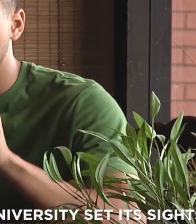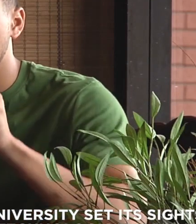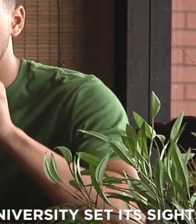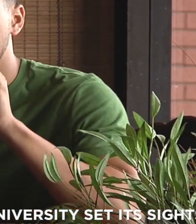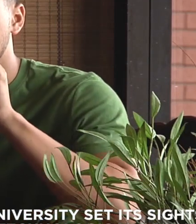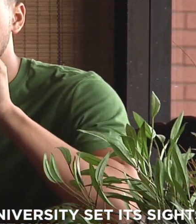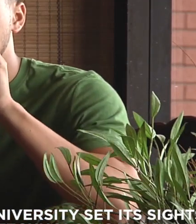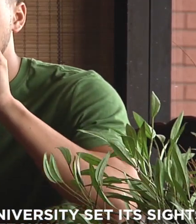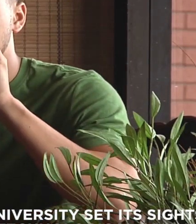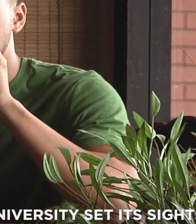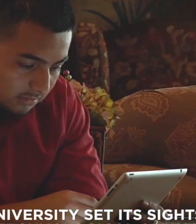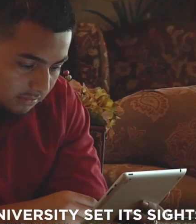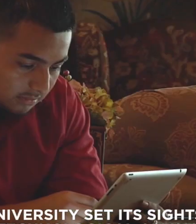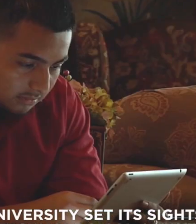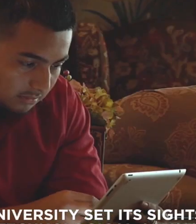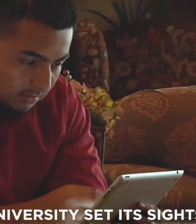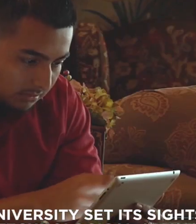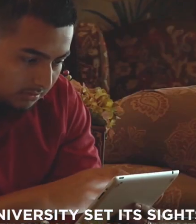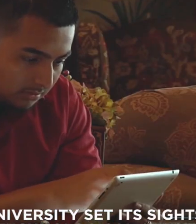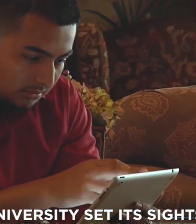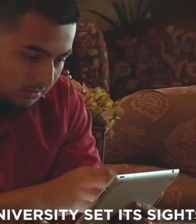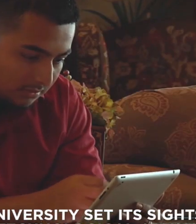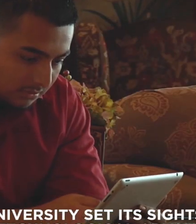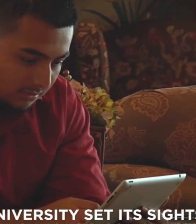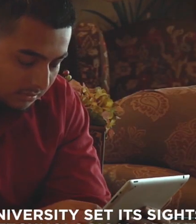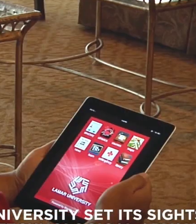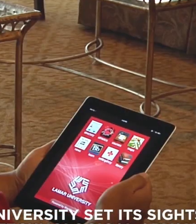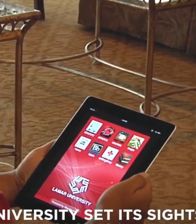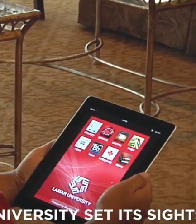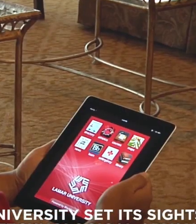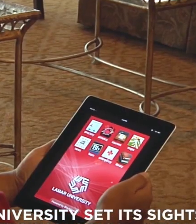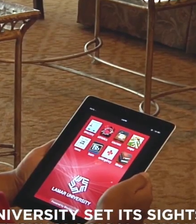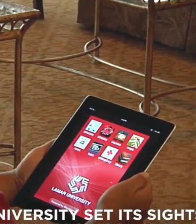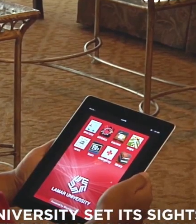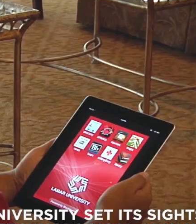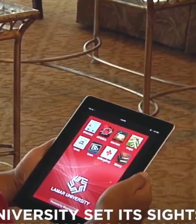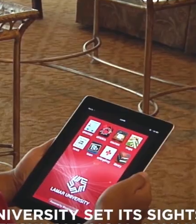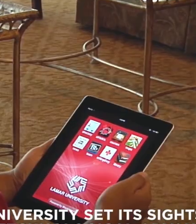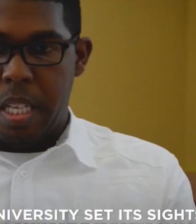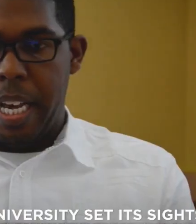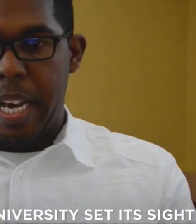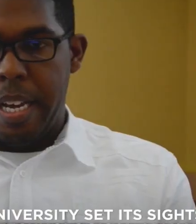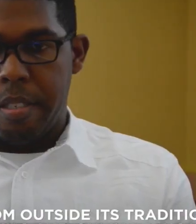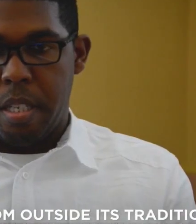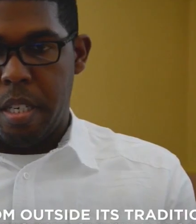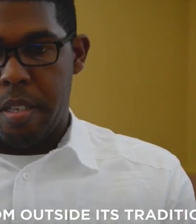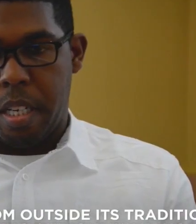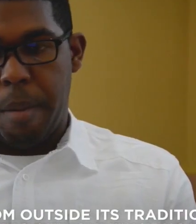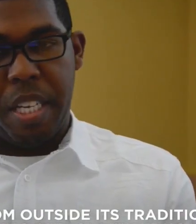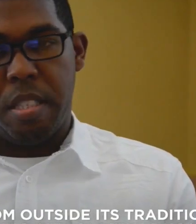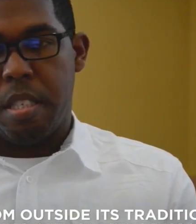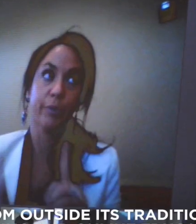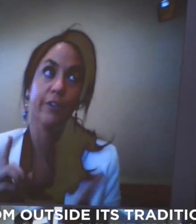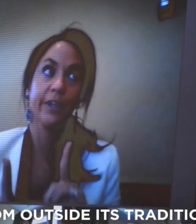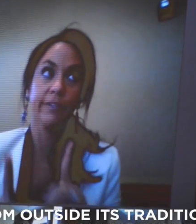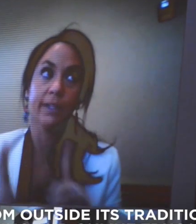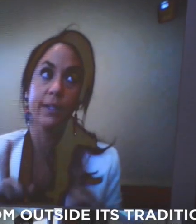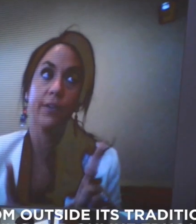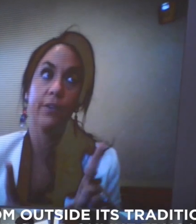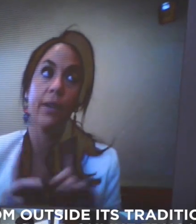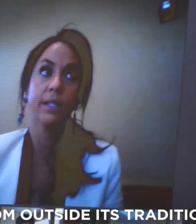2000s, Lamar University set its sights on reshaping education with technological advances that brought the